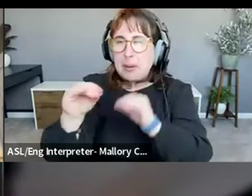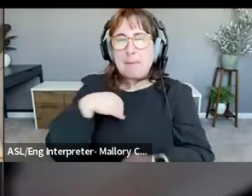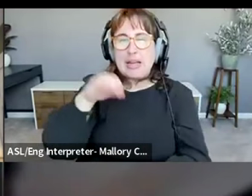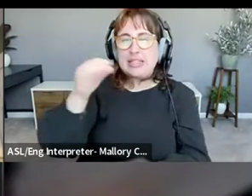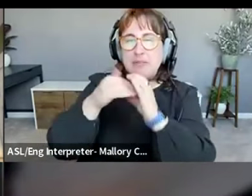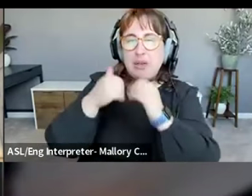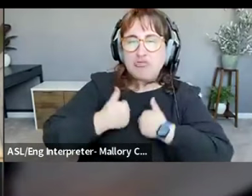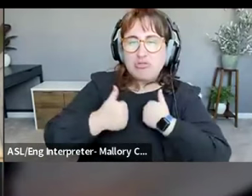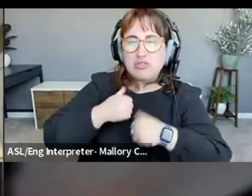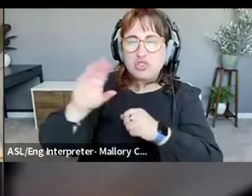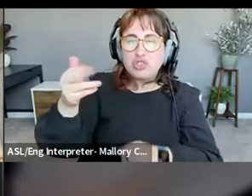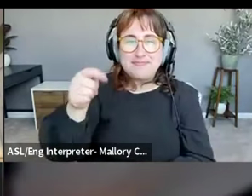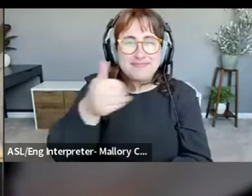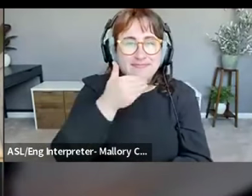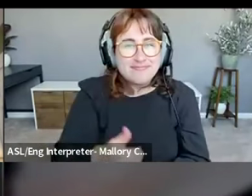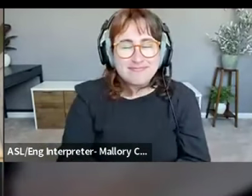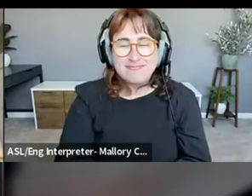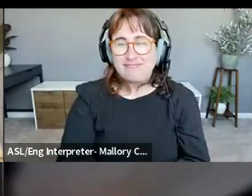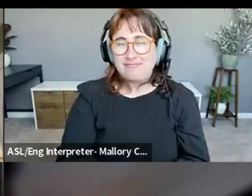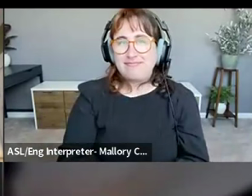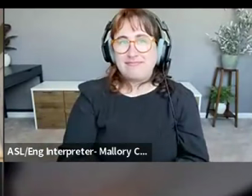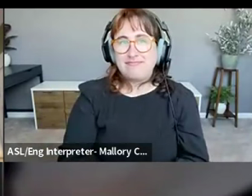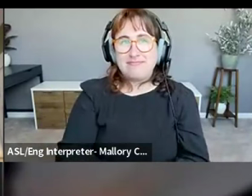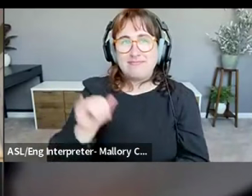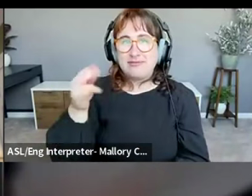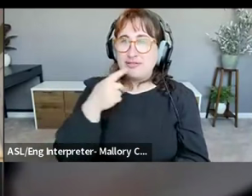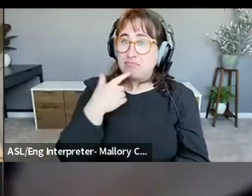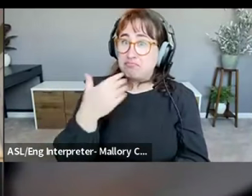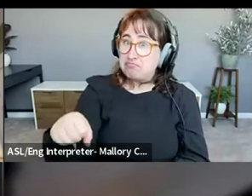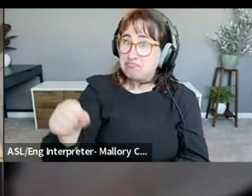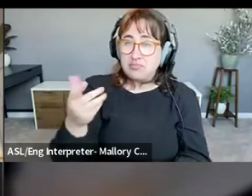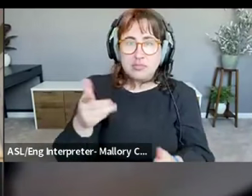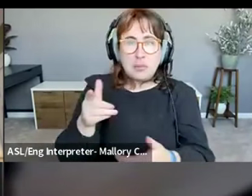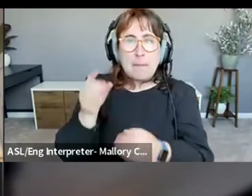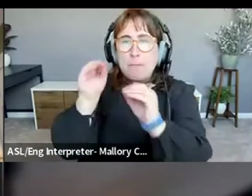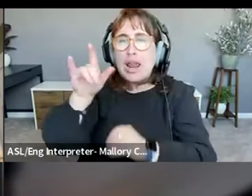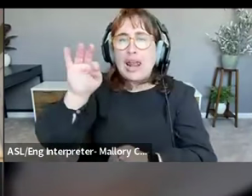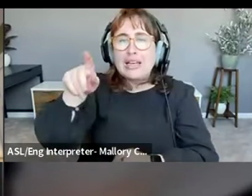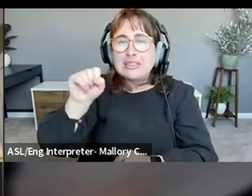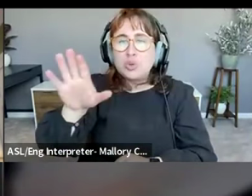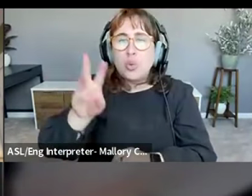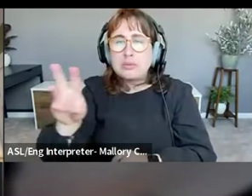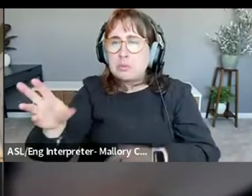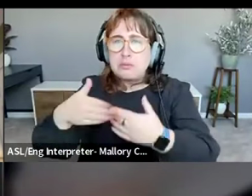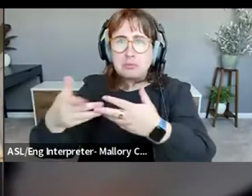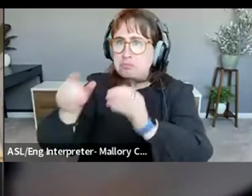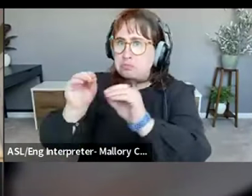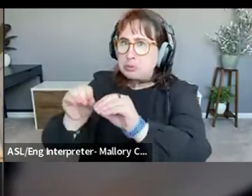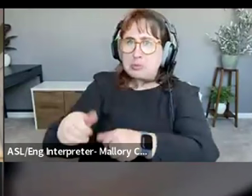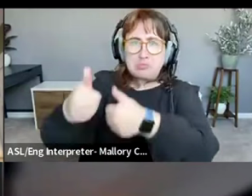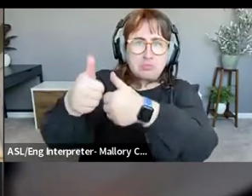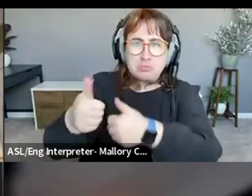in the chat, so thank you. Excellent. Yeah, and if you want to link to anything as well on your website to share with